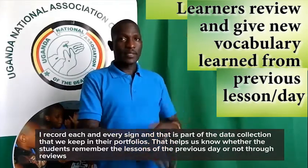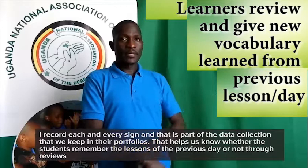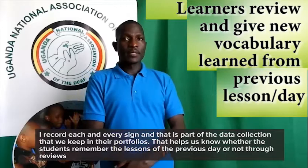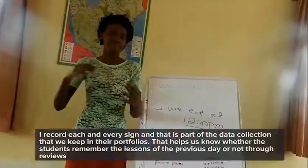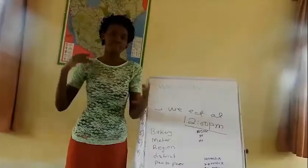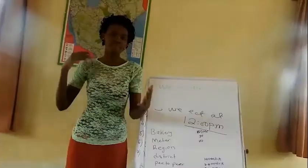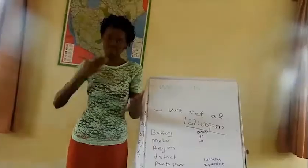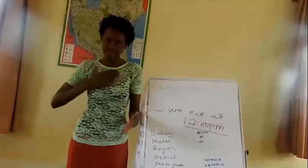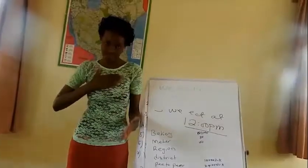reviews.